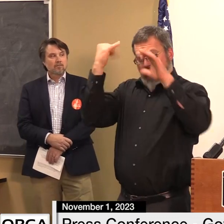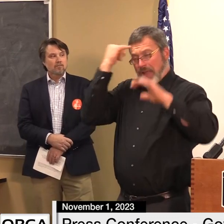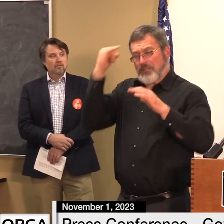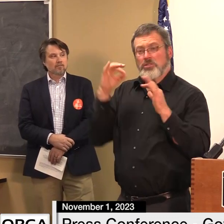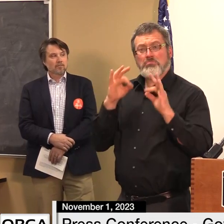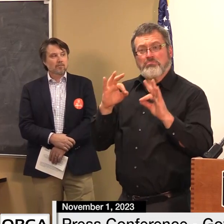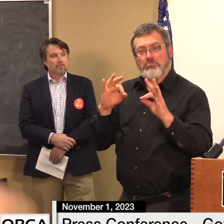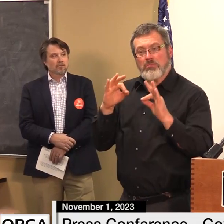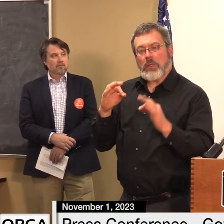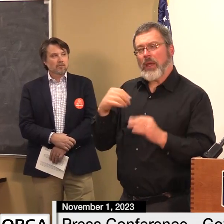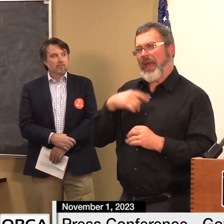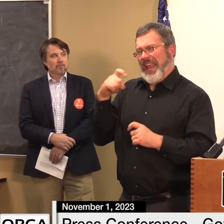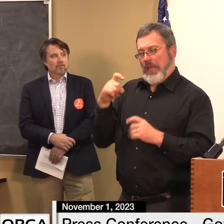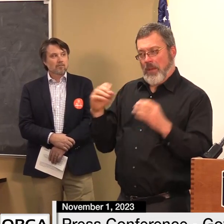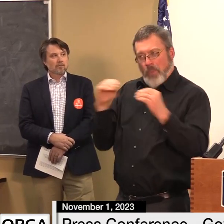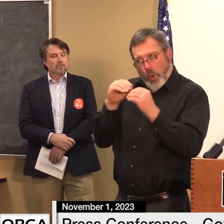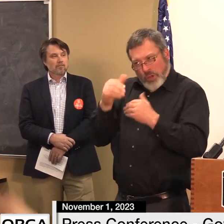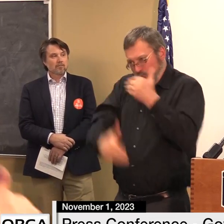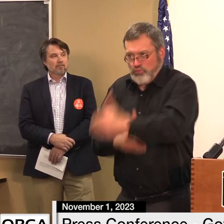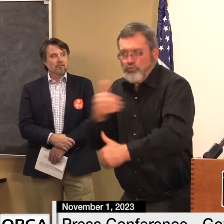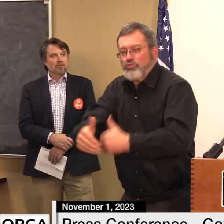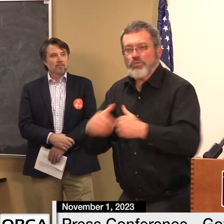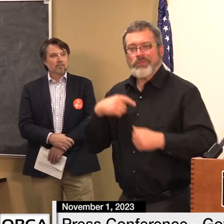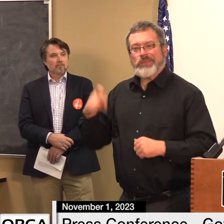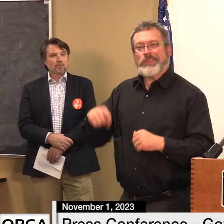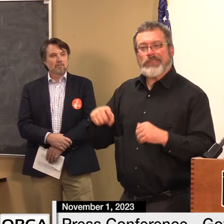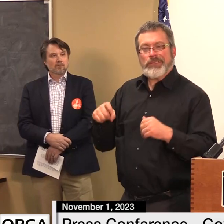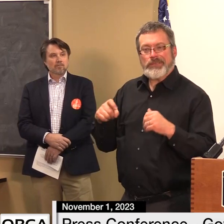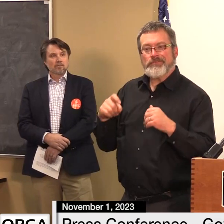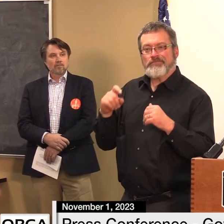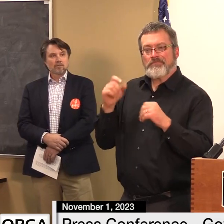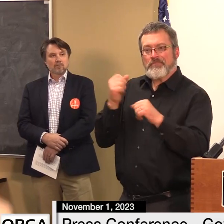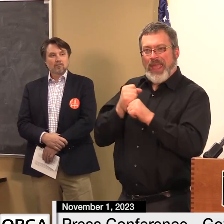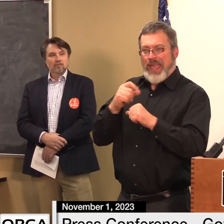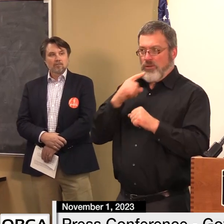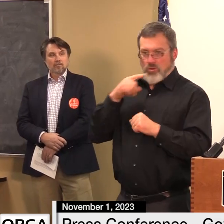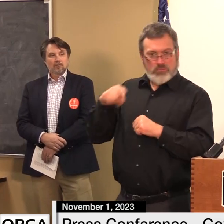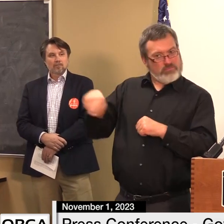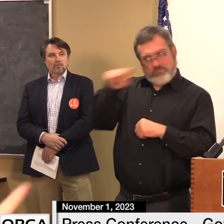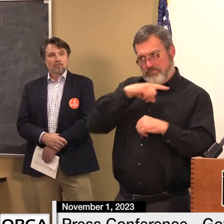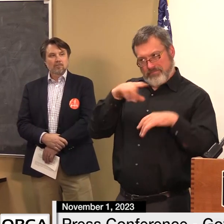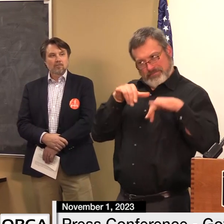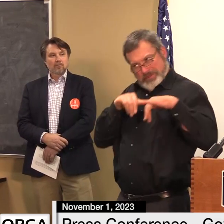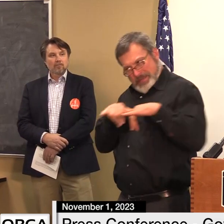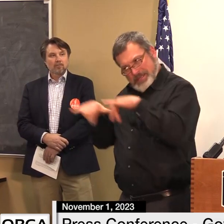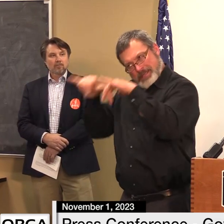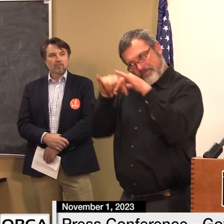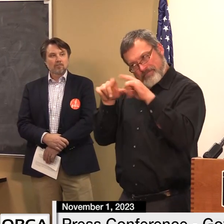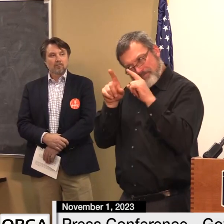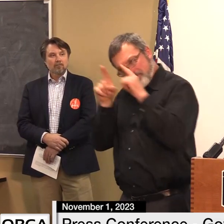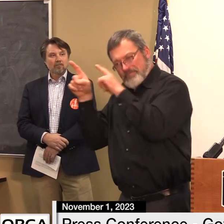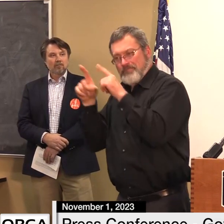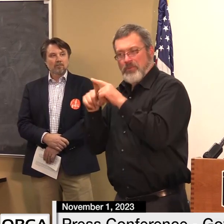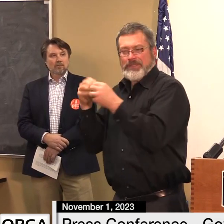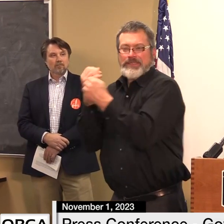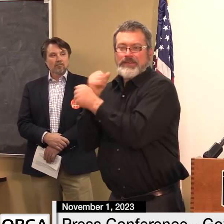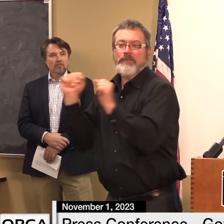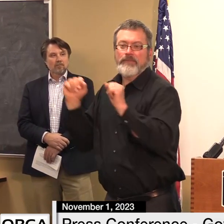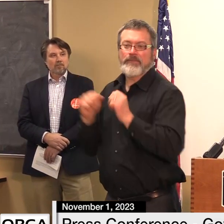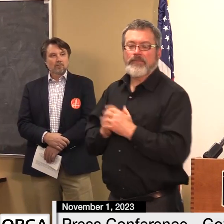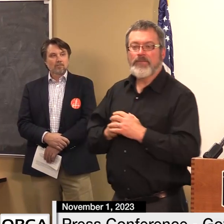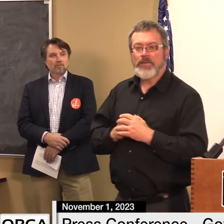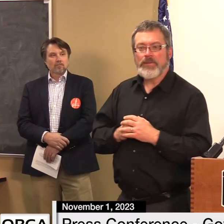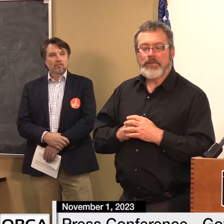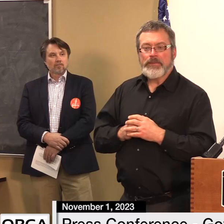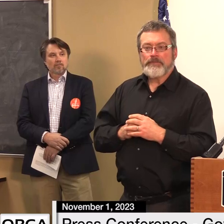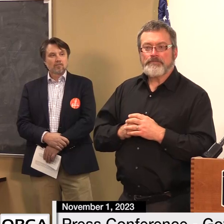with the communities to make sure that we're all pulling in the same direction here. And we'll be doing so.